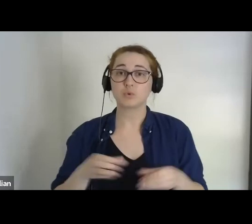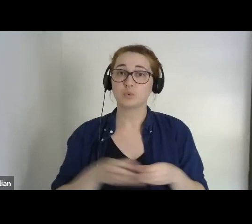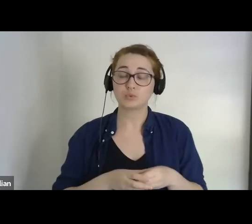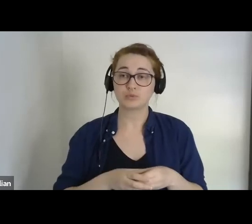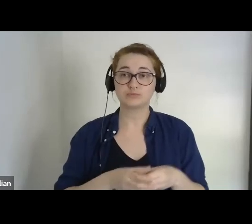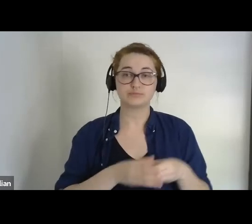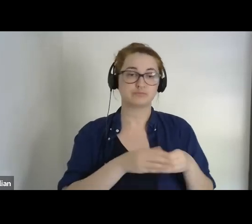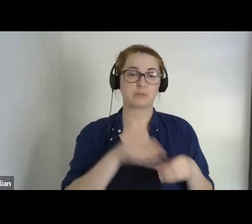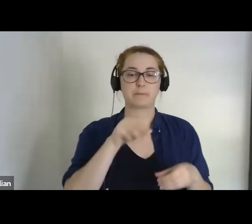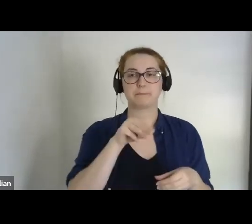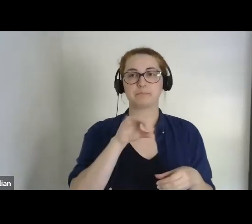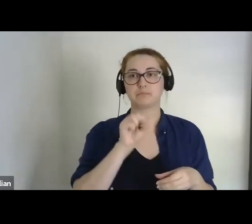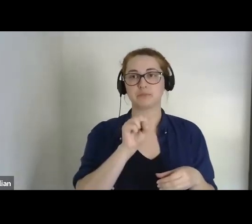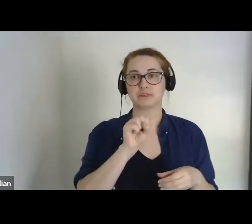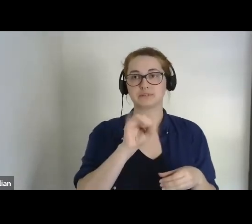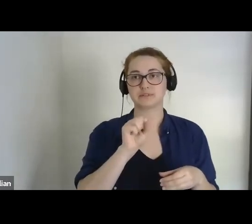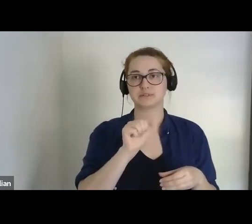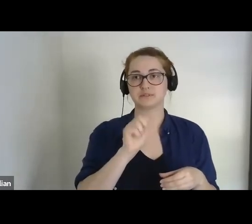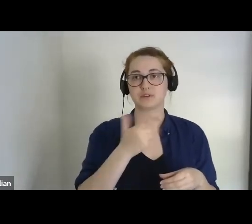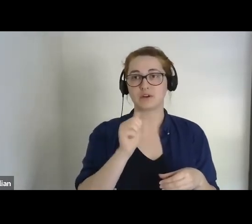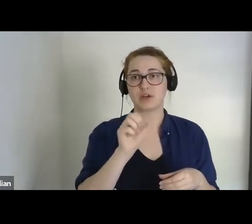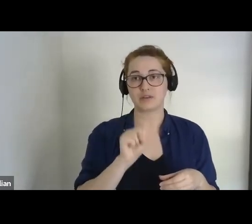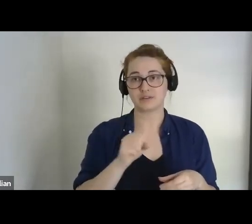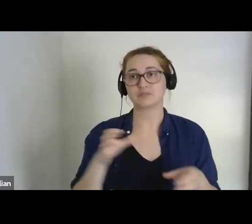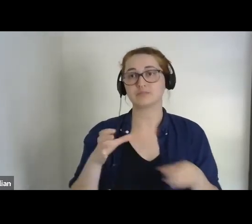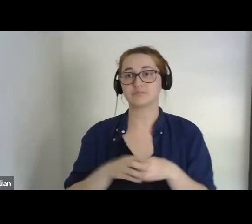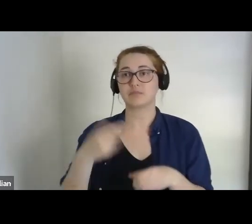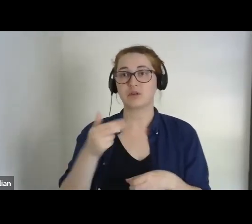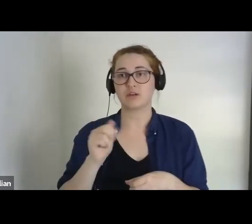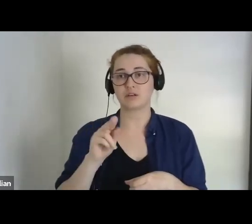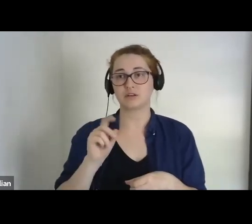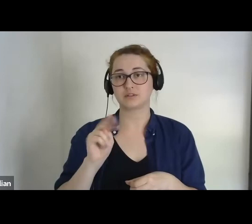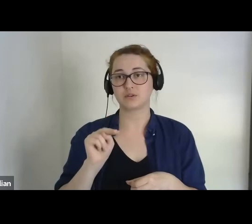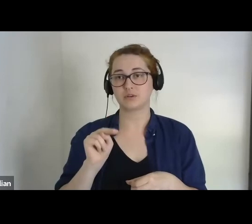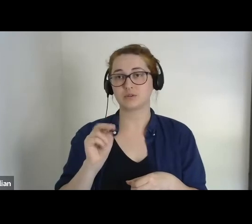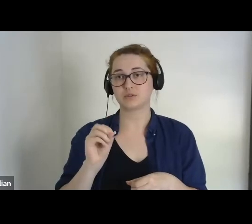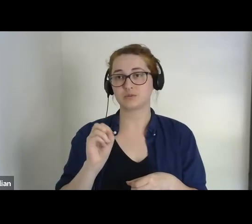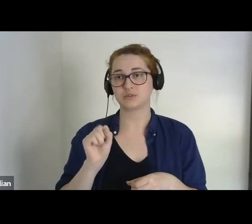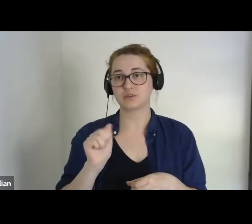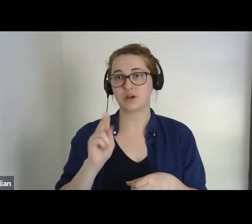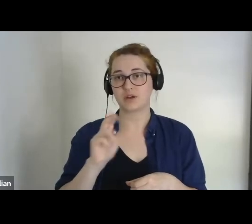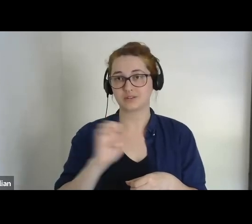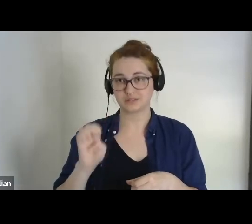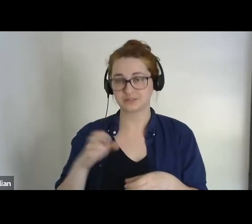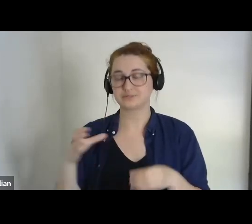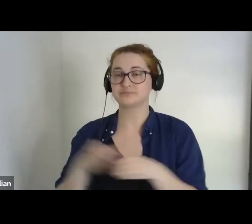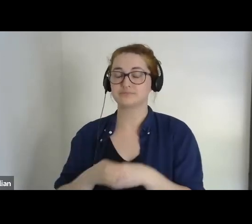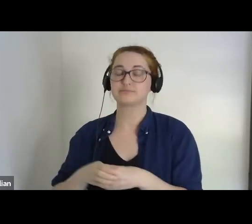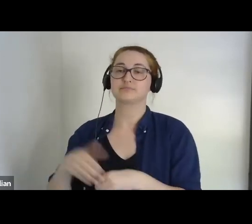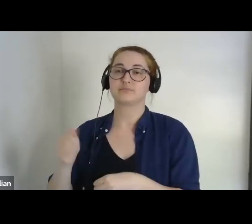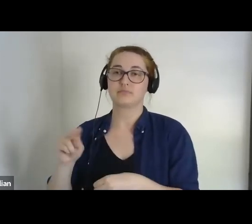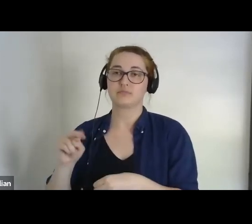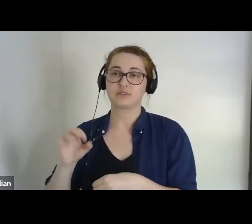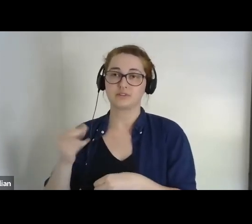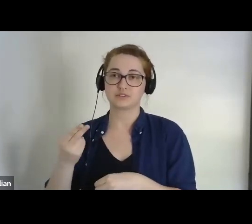the Huron-Wendat, Inuit, and Métis relatives. We are here as guests, and we are grateful to our